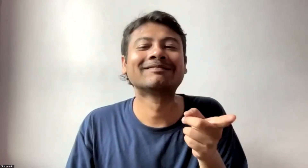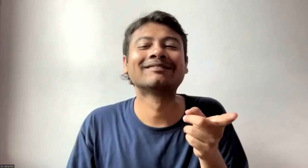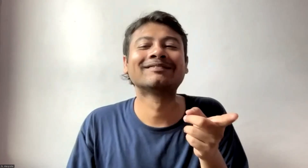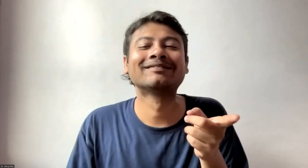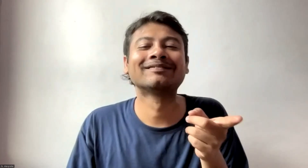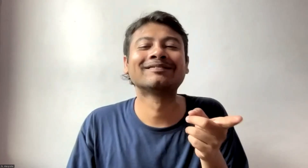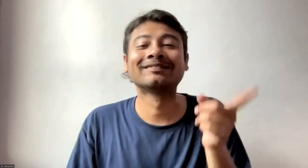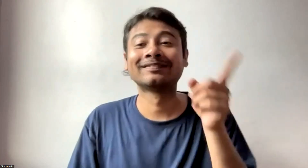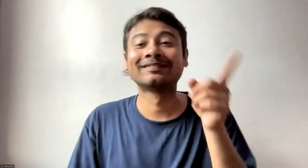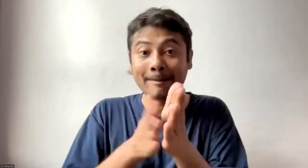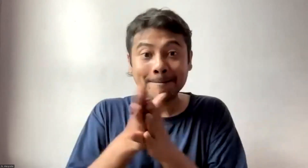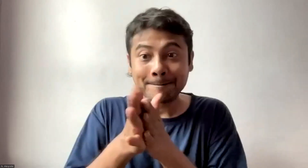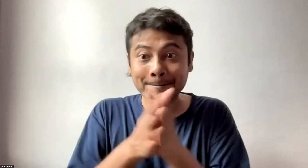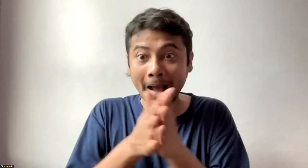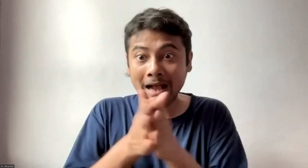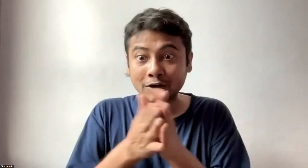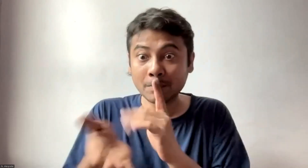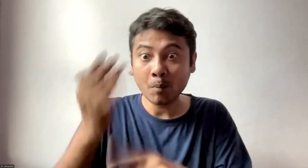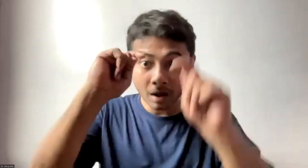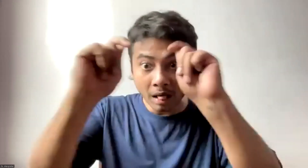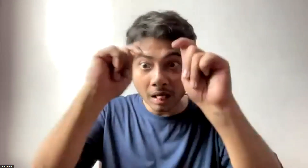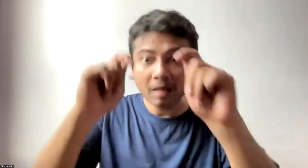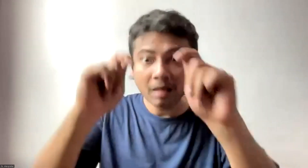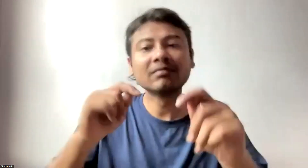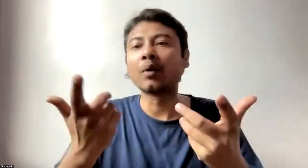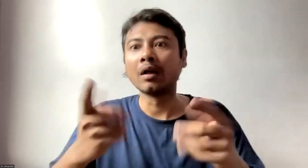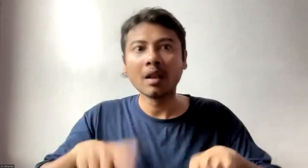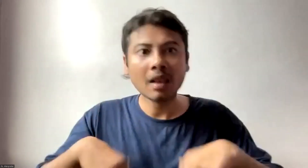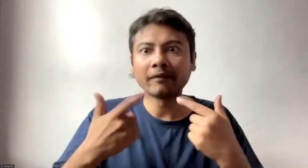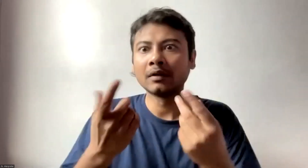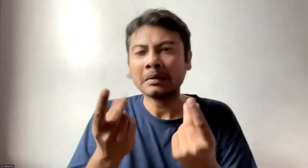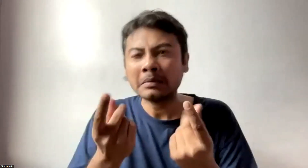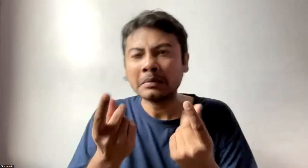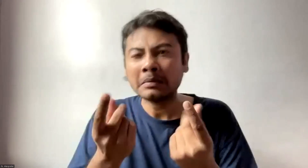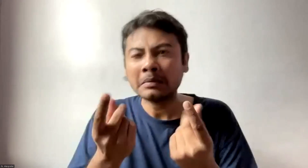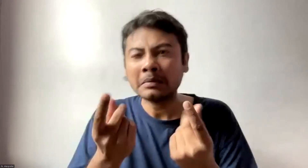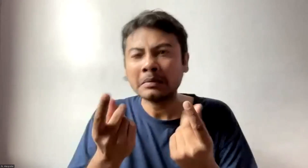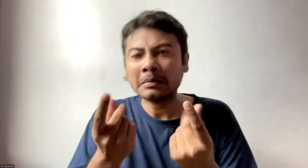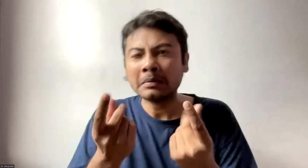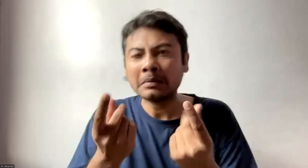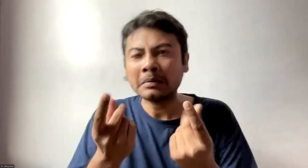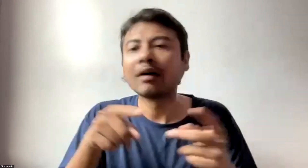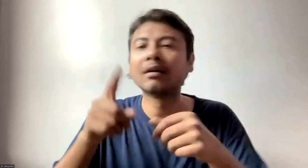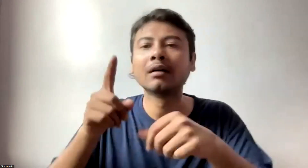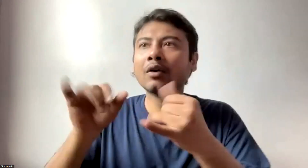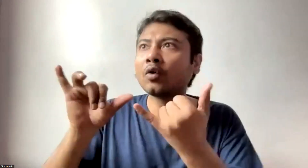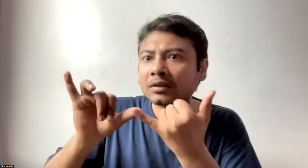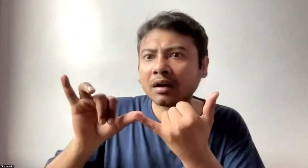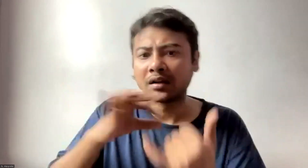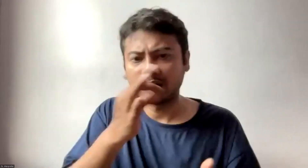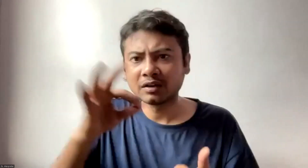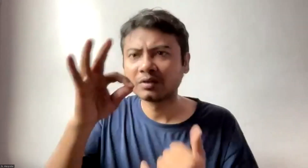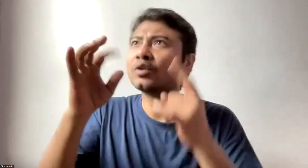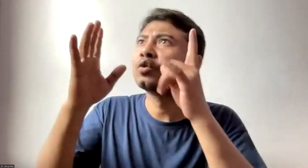And in the third category, they have absolutely no idea. They are so much into darkness that they have